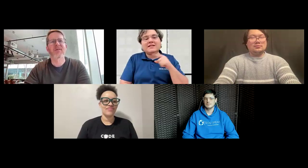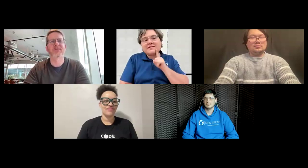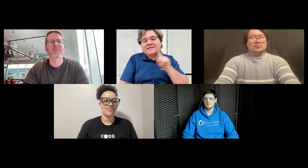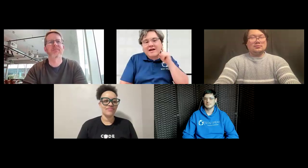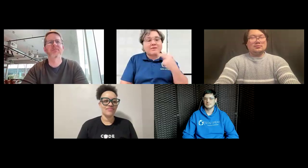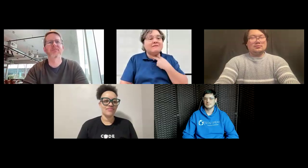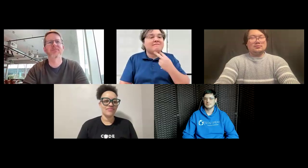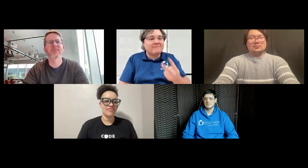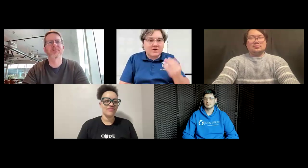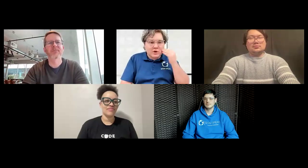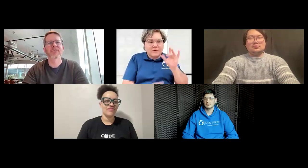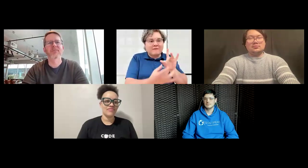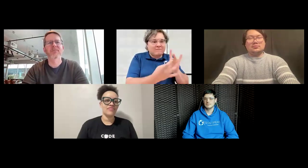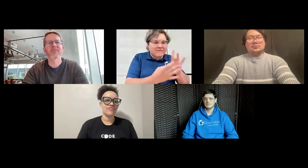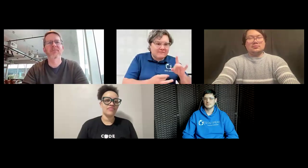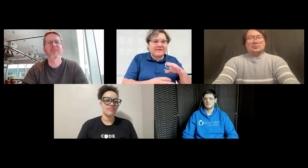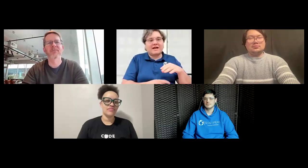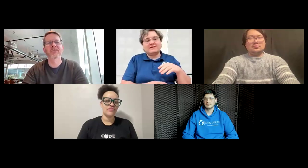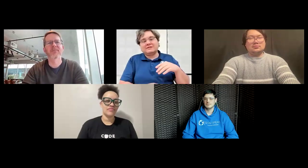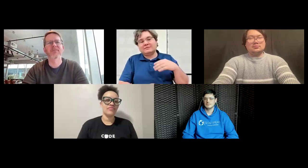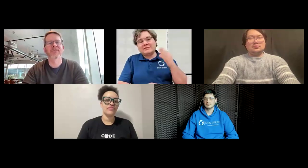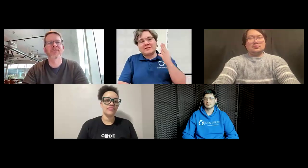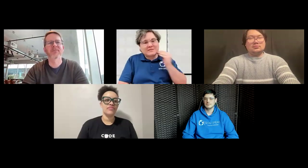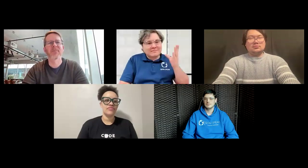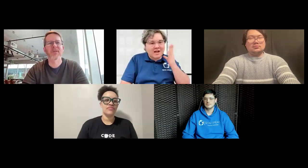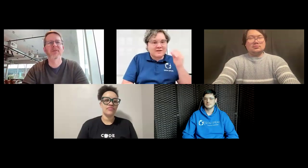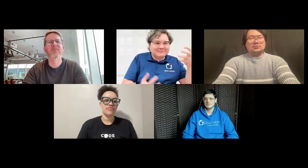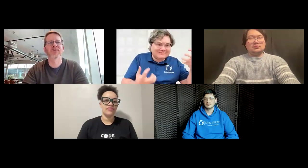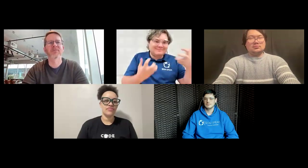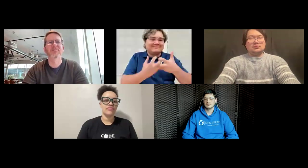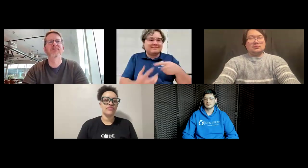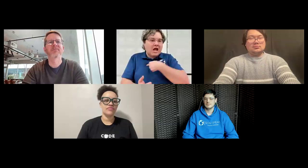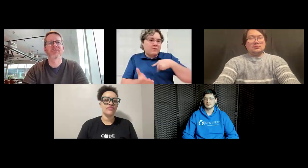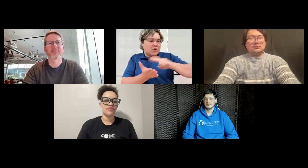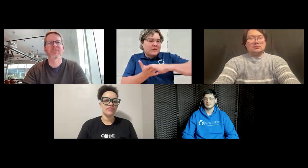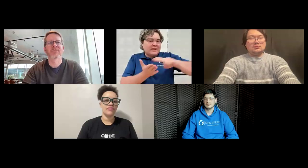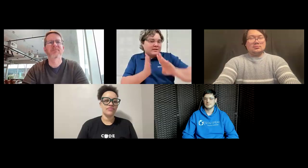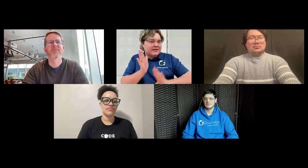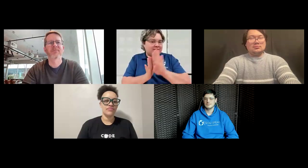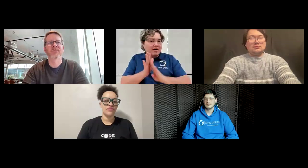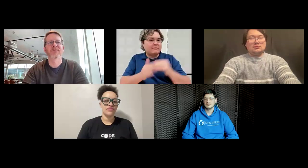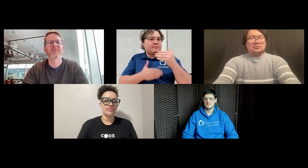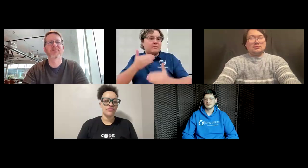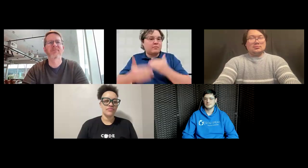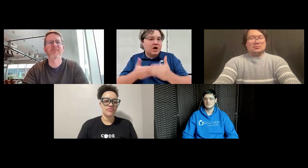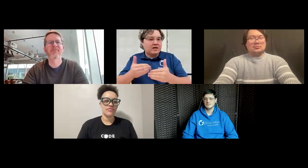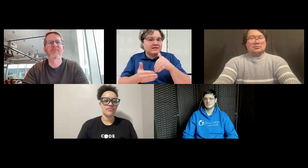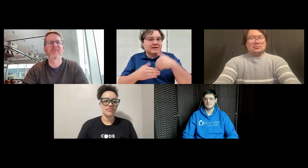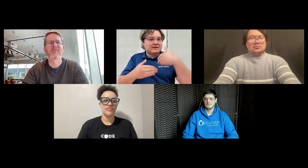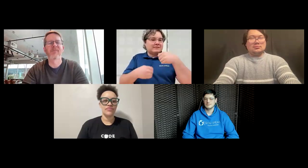And we are also participating in Deaf Voice. I helped run Deaf Voice Zone, so I have a lot of experience doing research